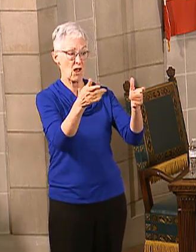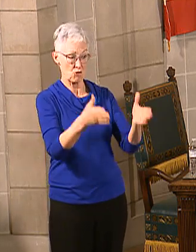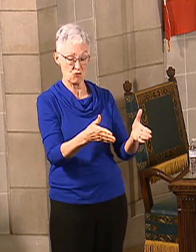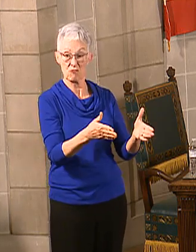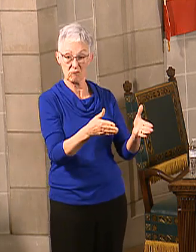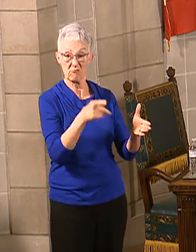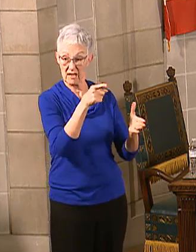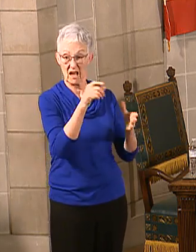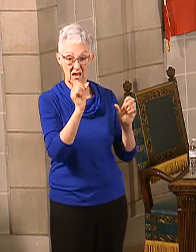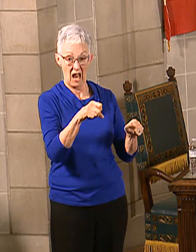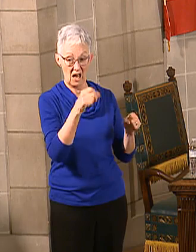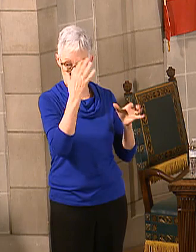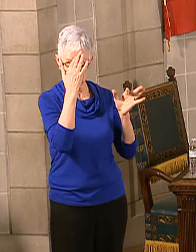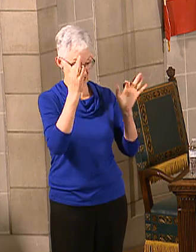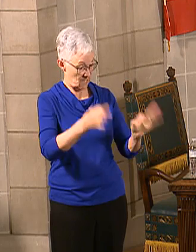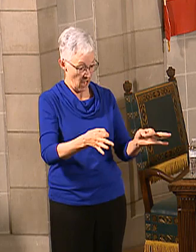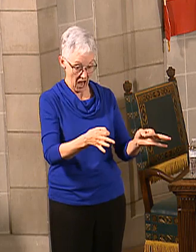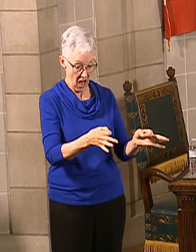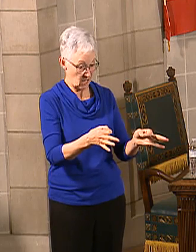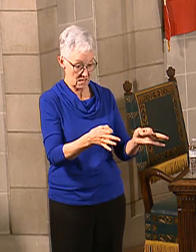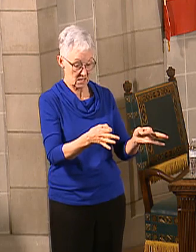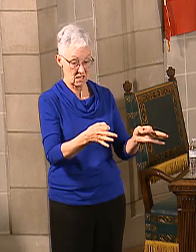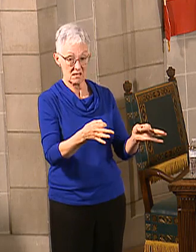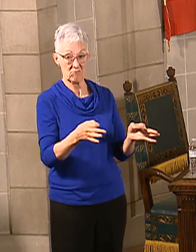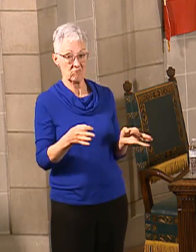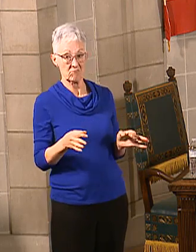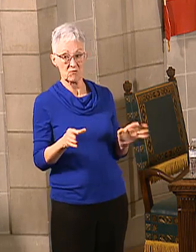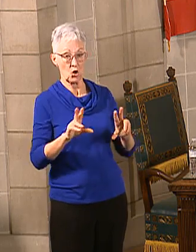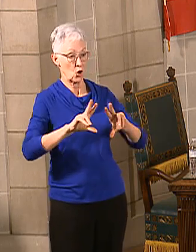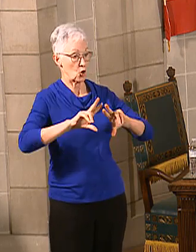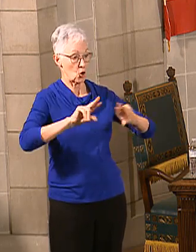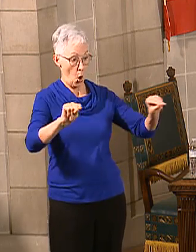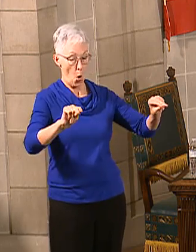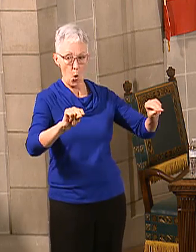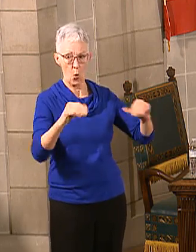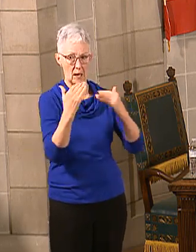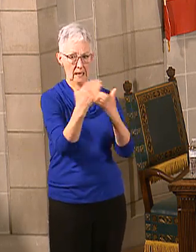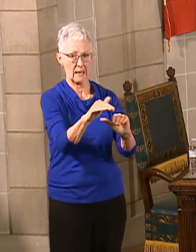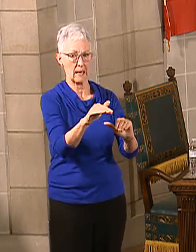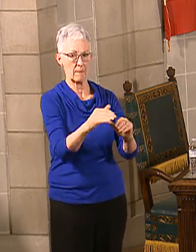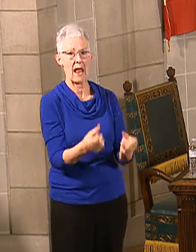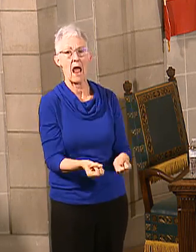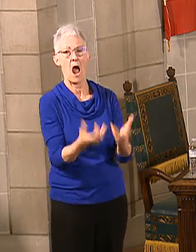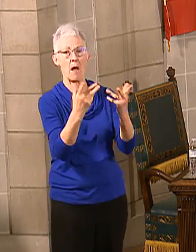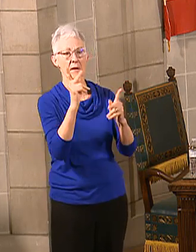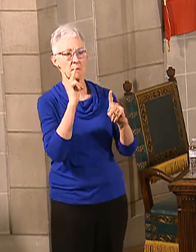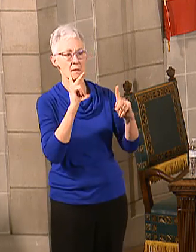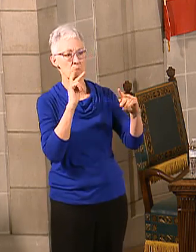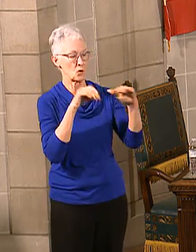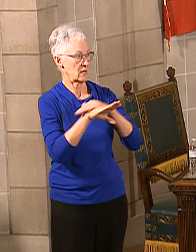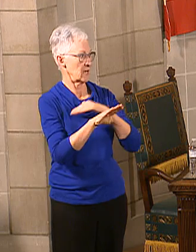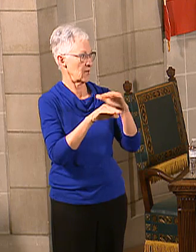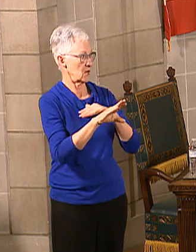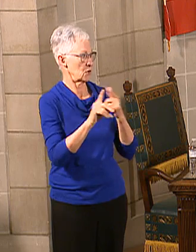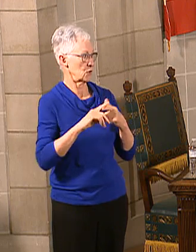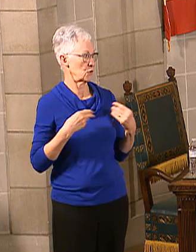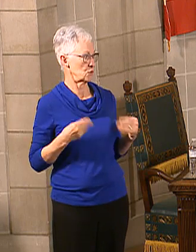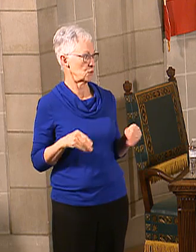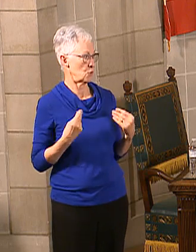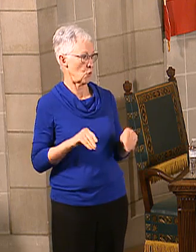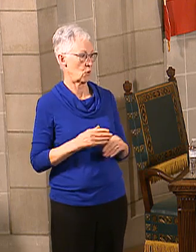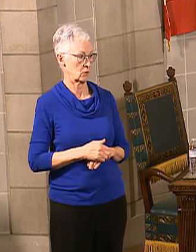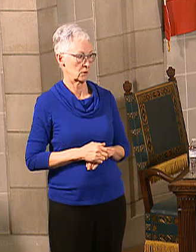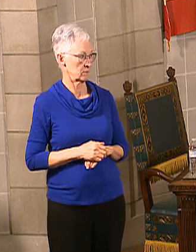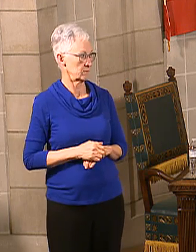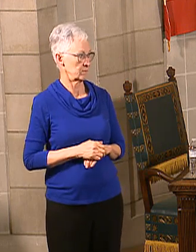at the state level, or Governor Ricketts. But my point is, do what needs to be done so that other people